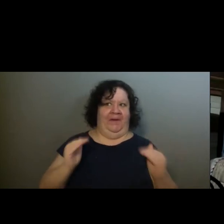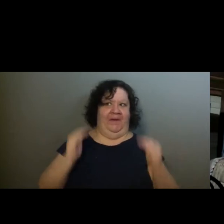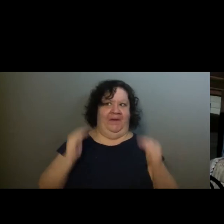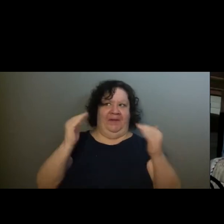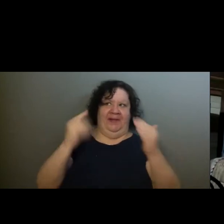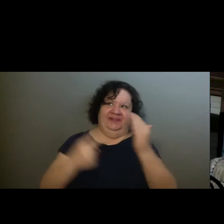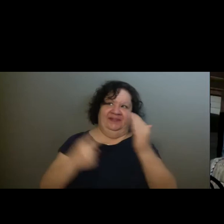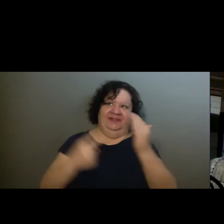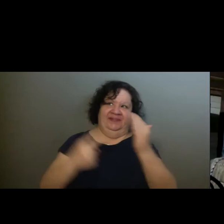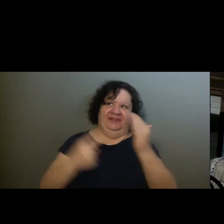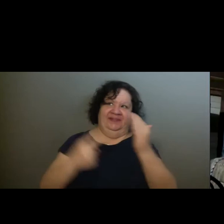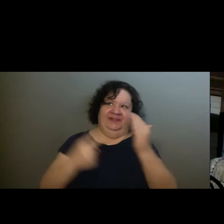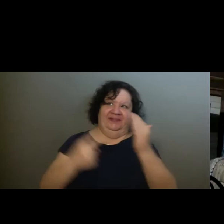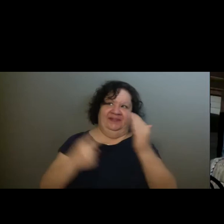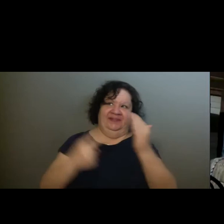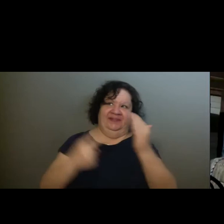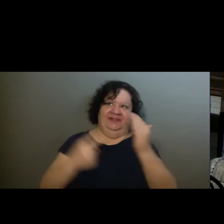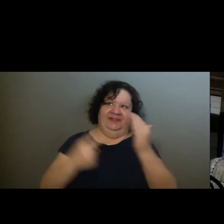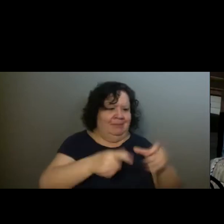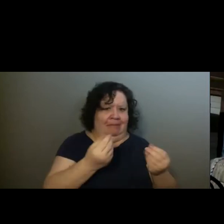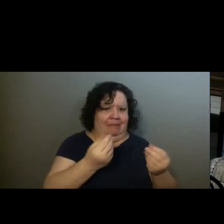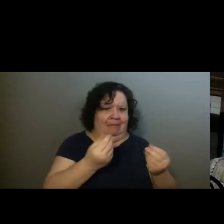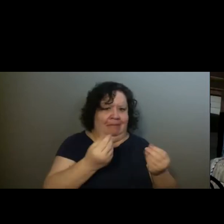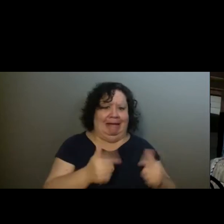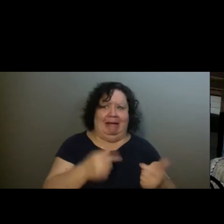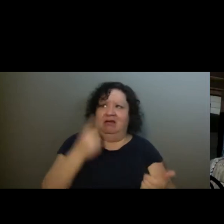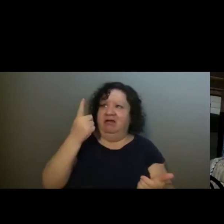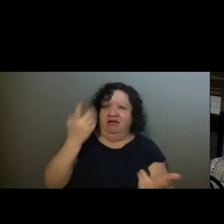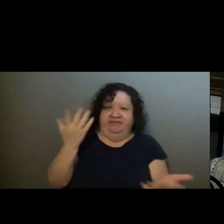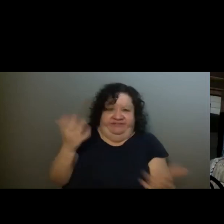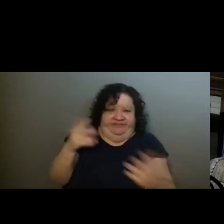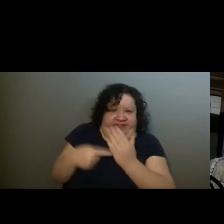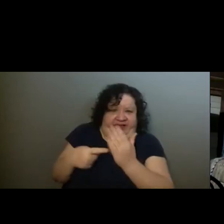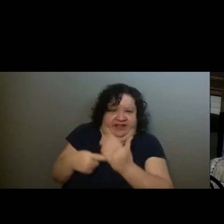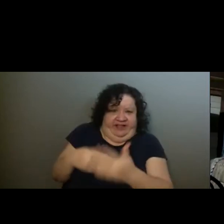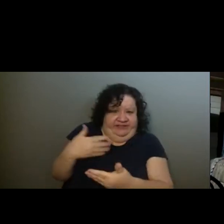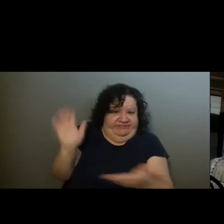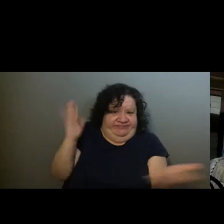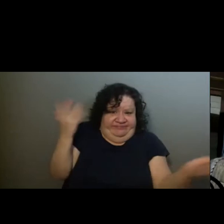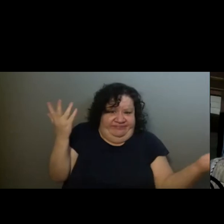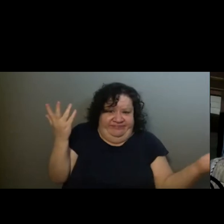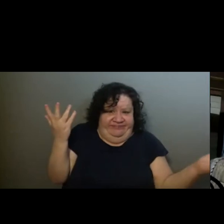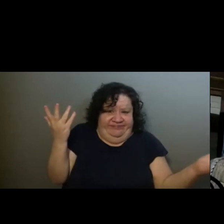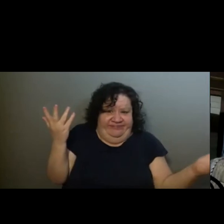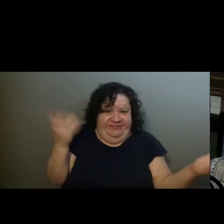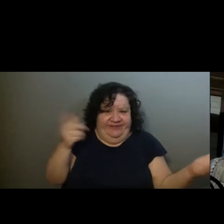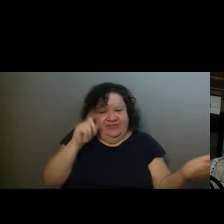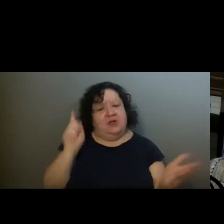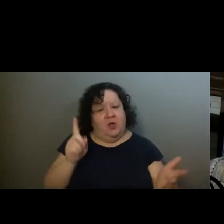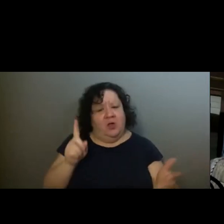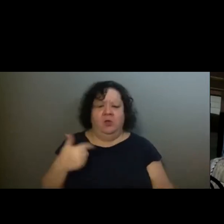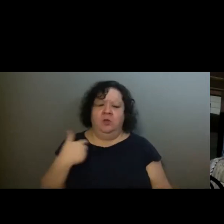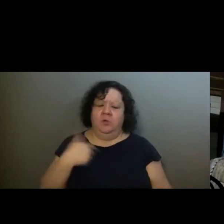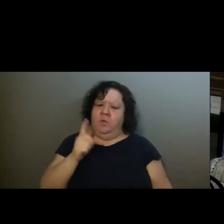question, companies and backgrounds, how can we ensure that technology that is being created is also